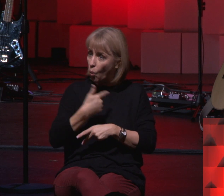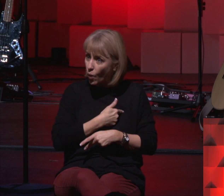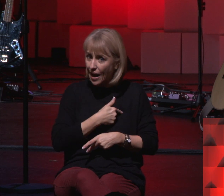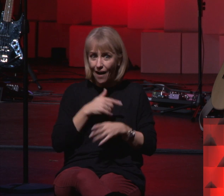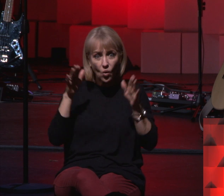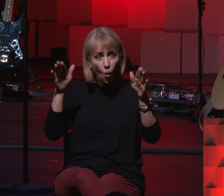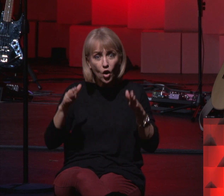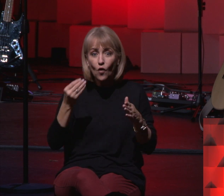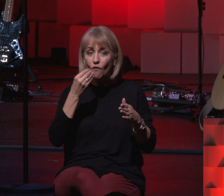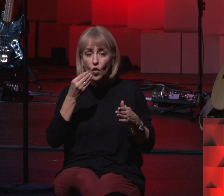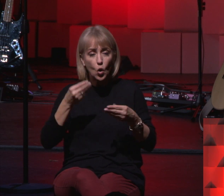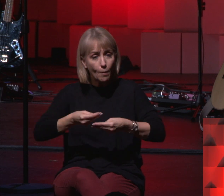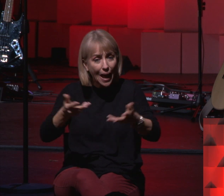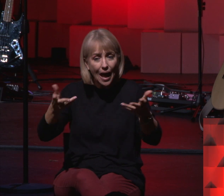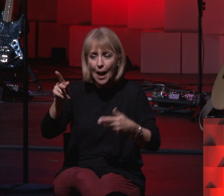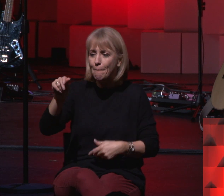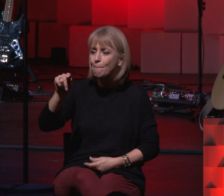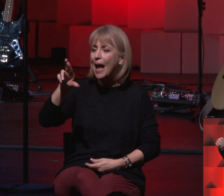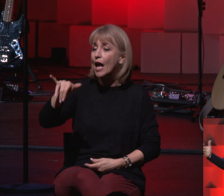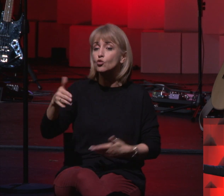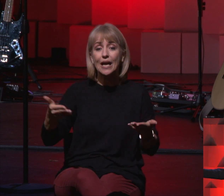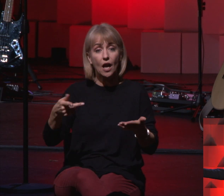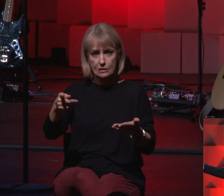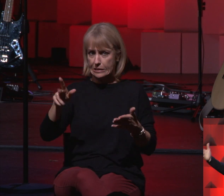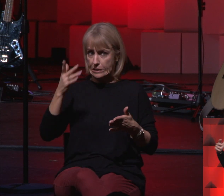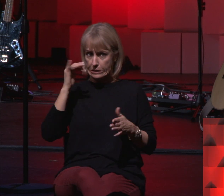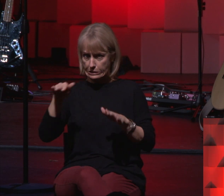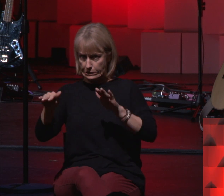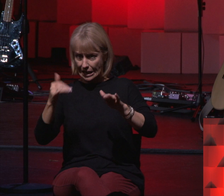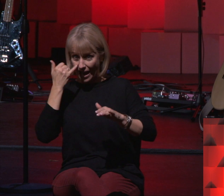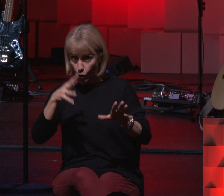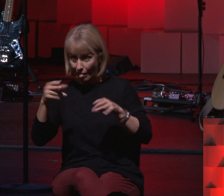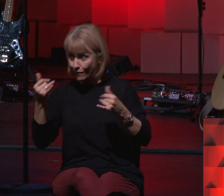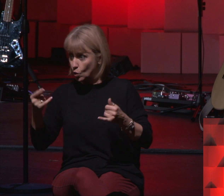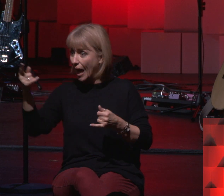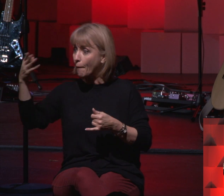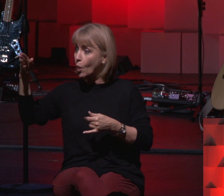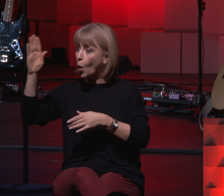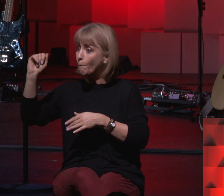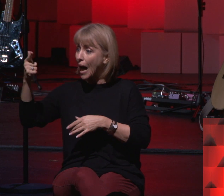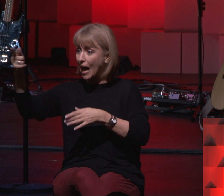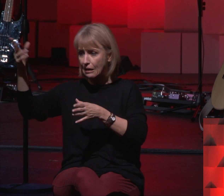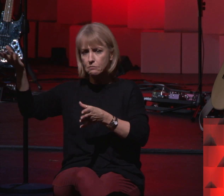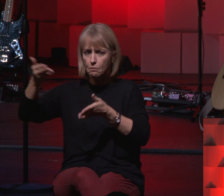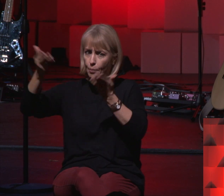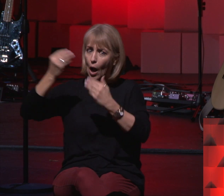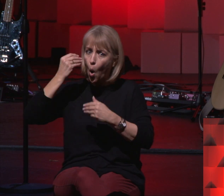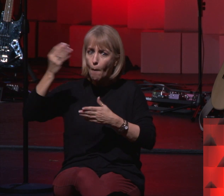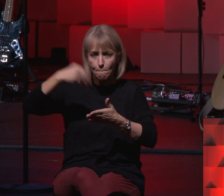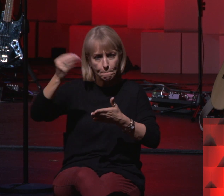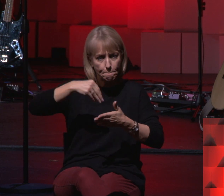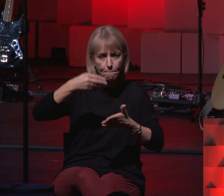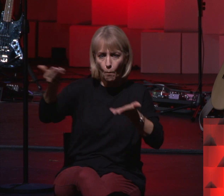great food pantry, which we ask when you leave today, take one of those bags and fill it up and bring it back next weekend. Those opportunities we have to care for and love on people